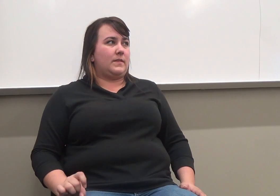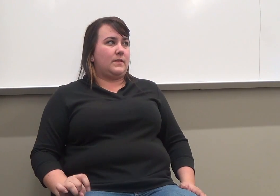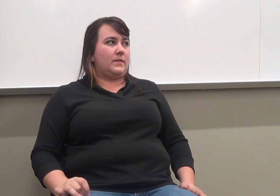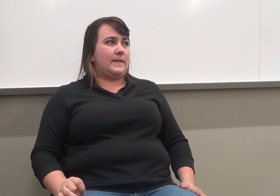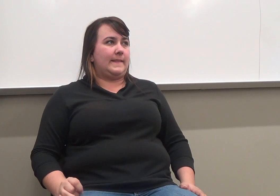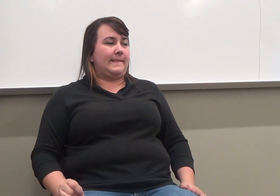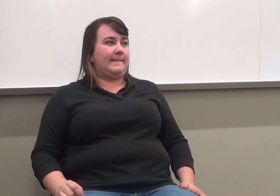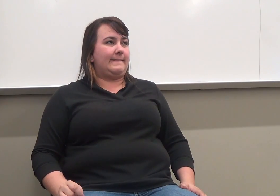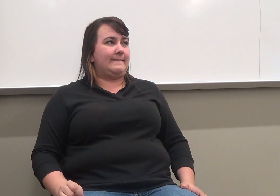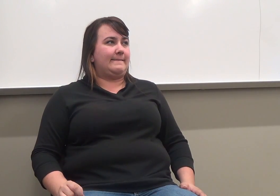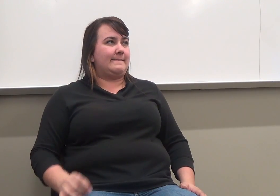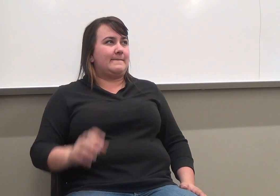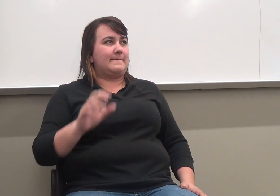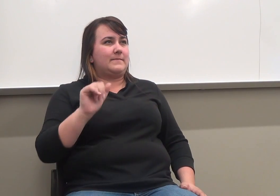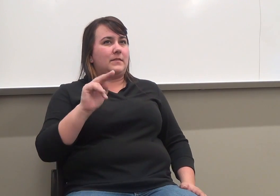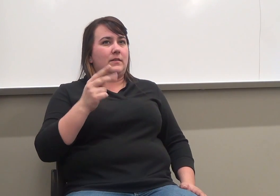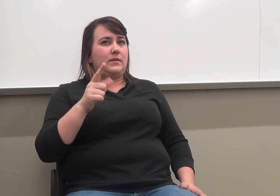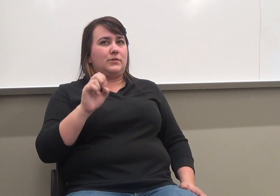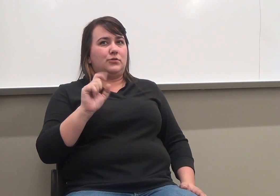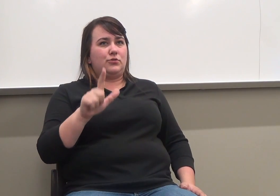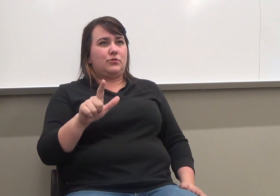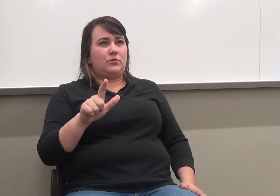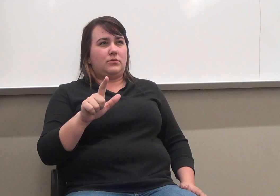And Angel.